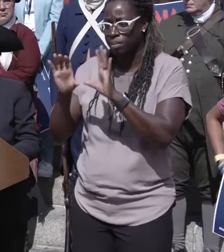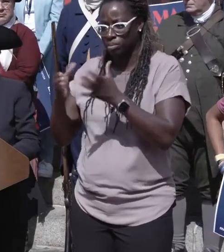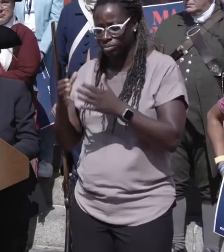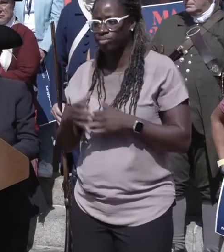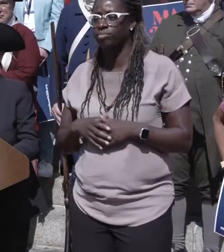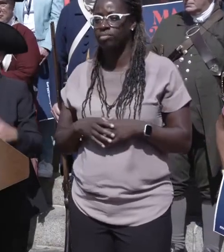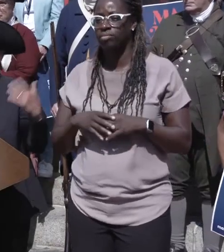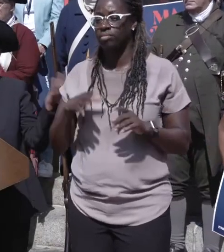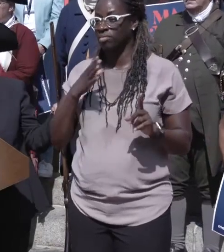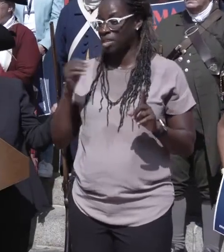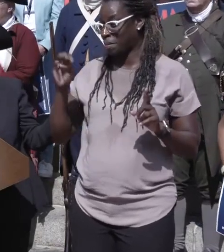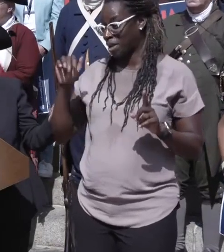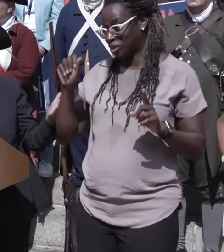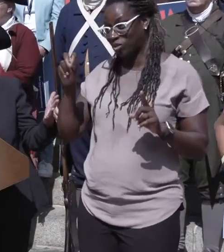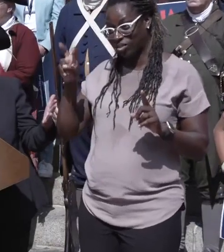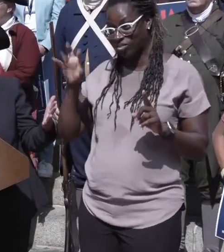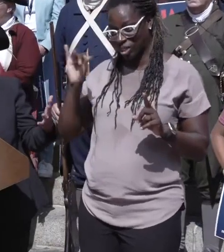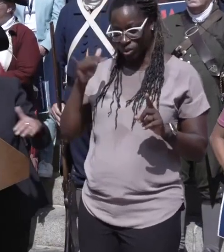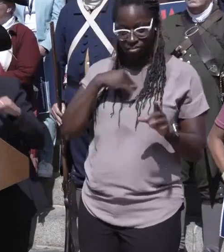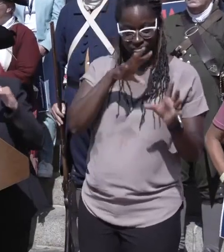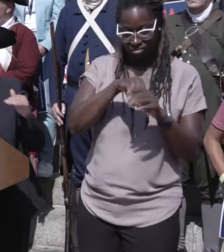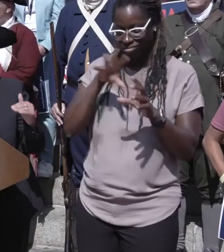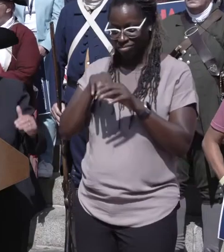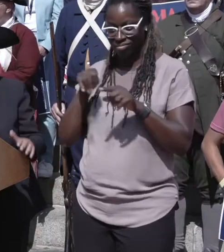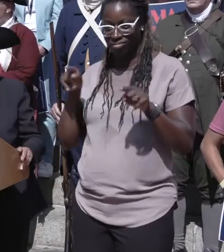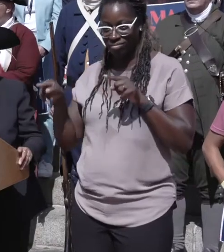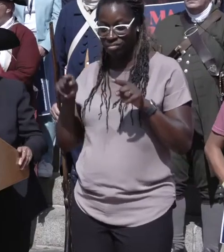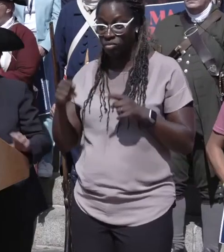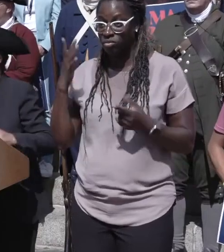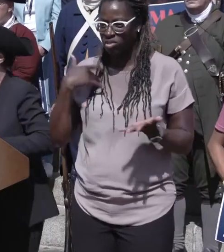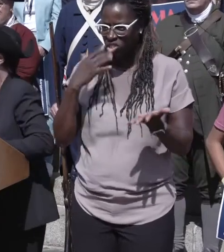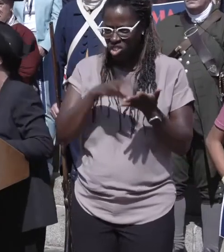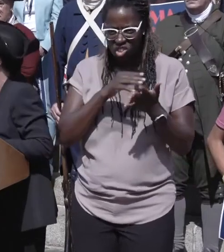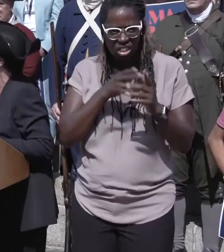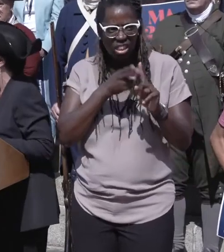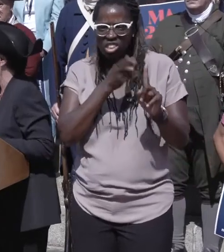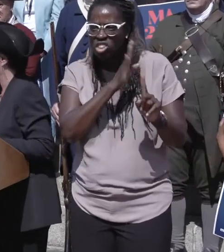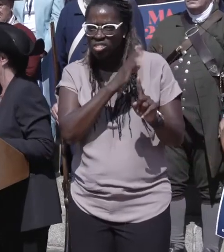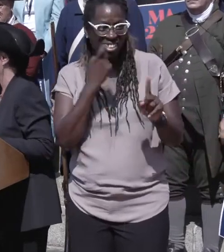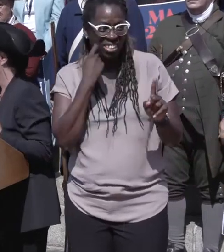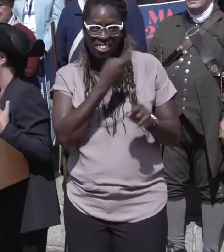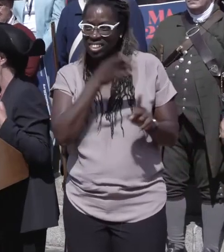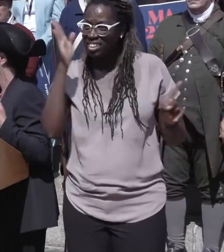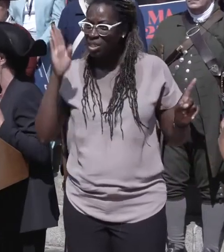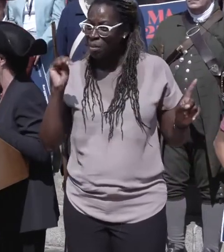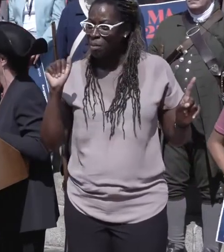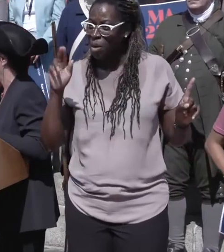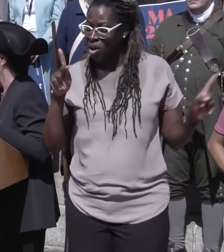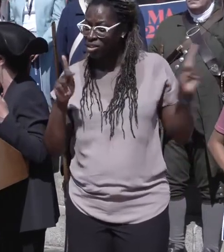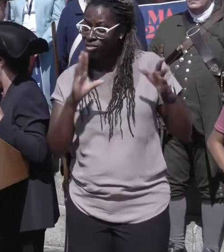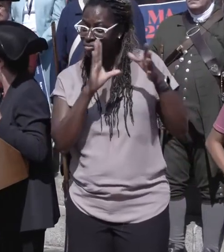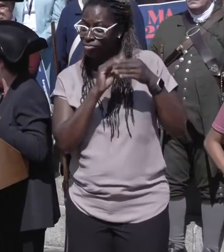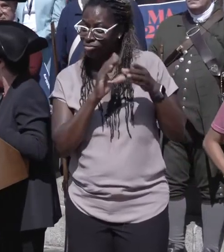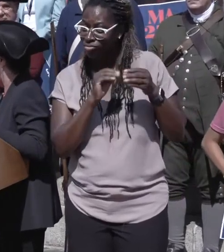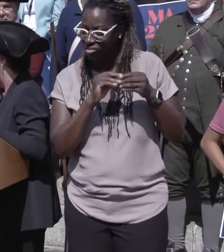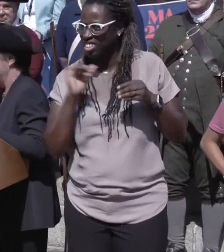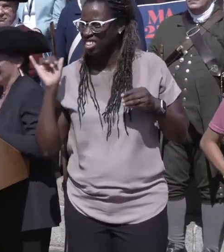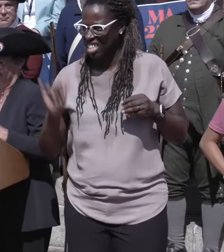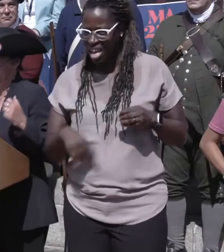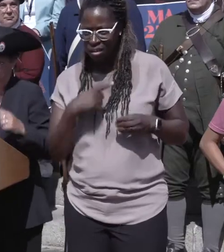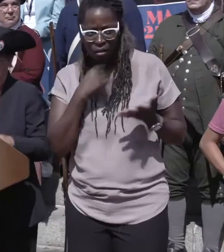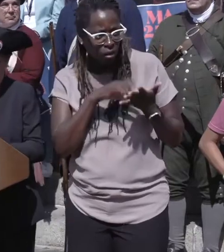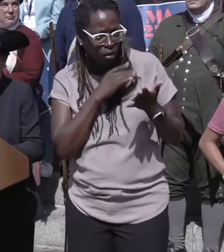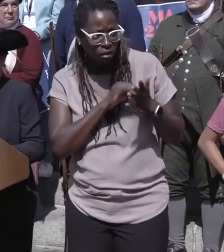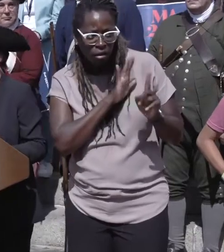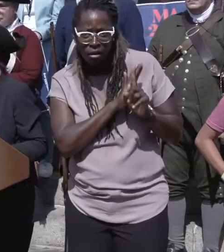today with all of you. Learning history from Senator Mark is always a pleasure, and seeing the administration in full huzzah